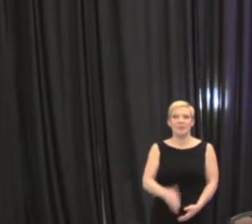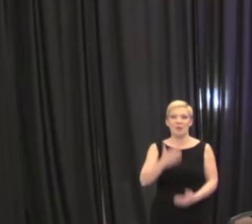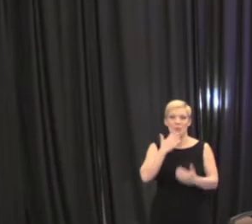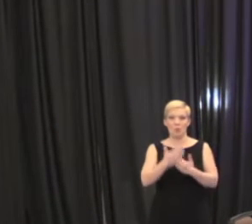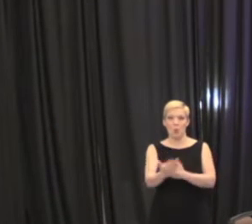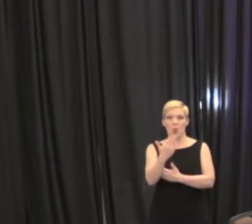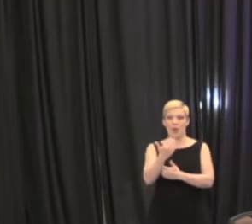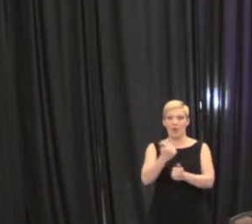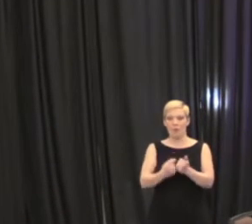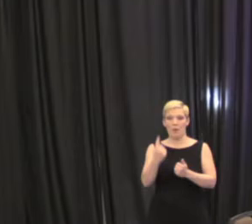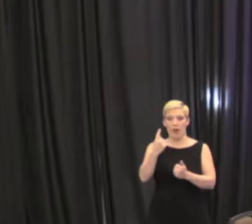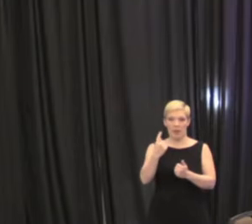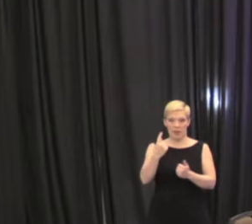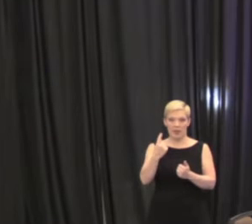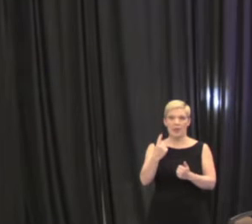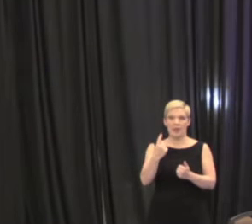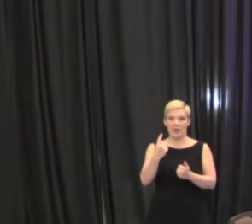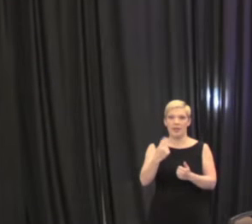Good morning, everybody.